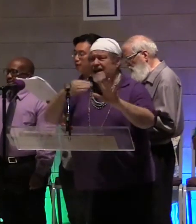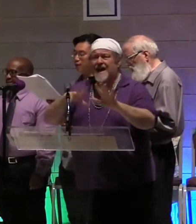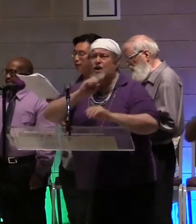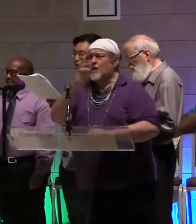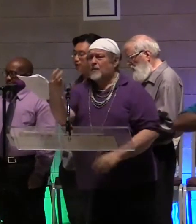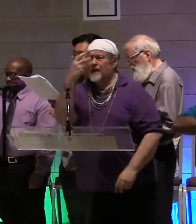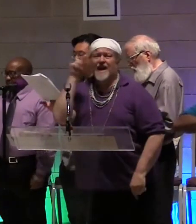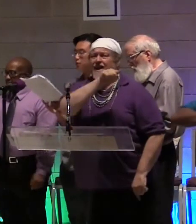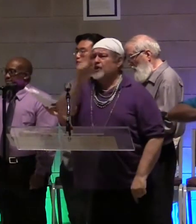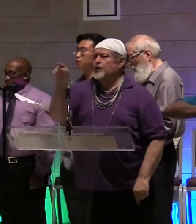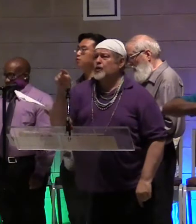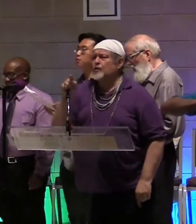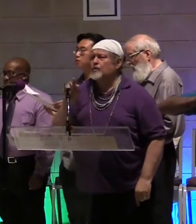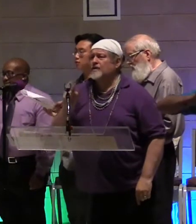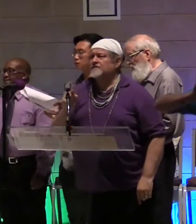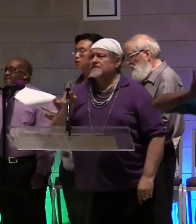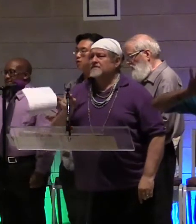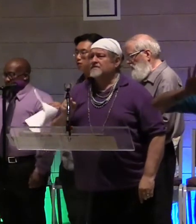brightly.